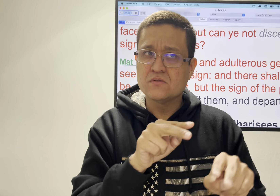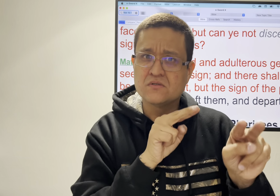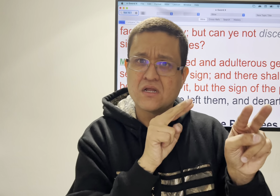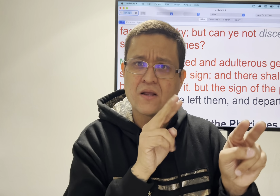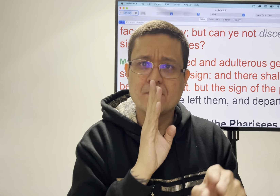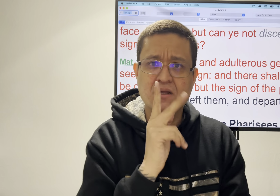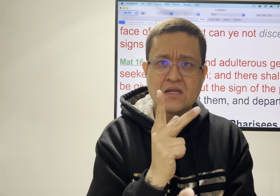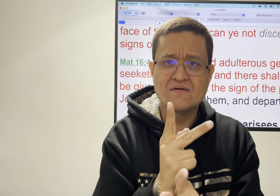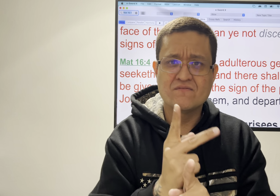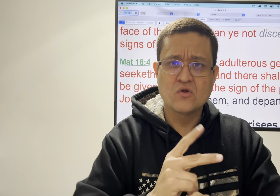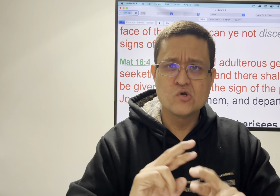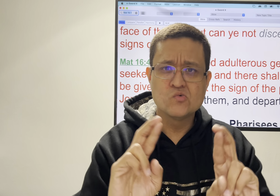ye hypocrites.